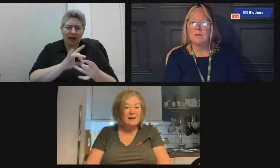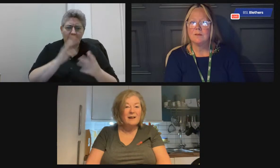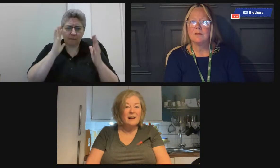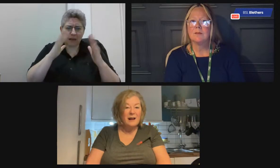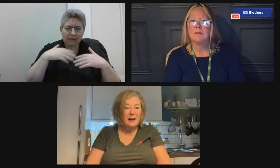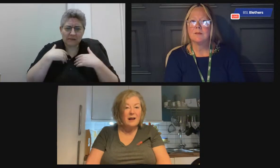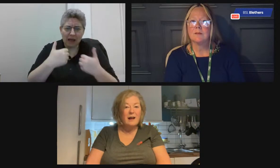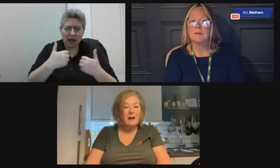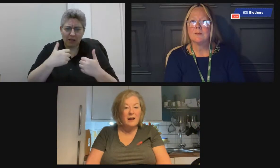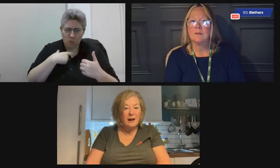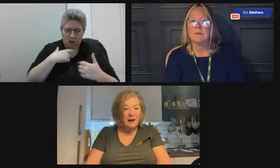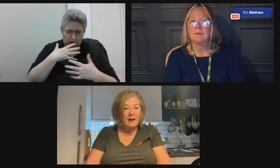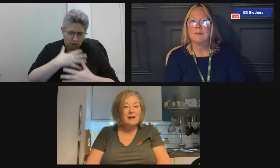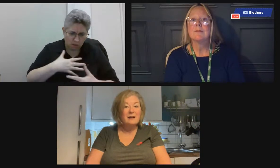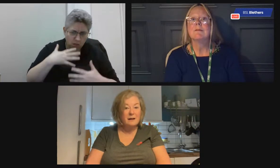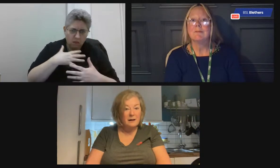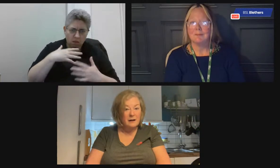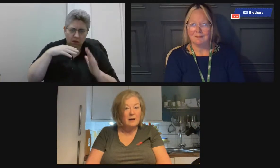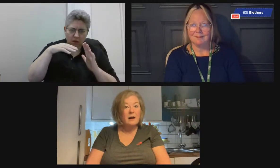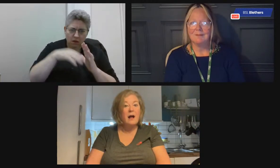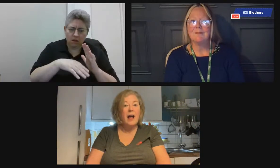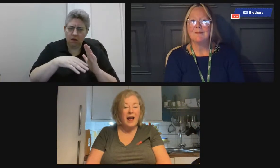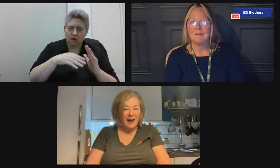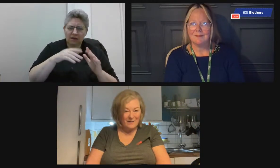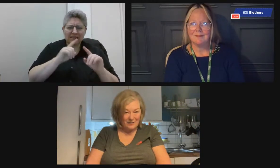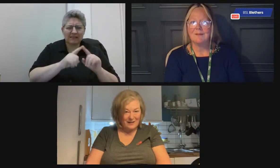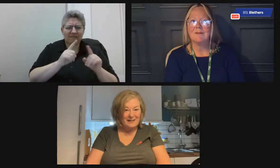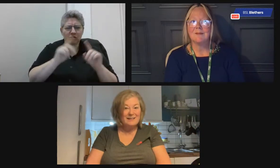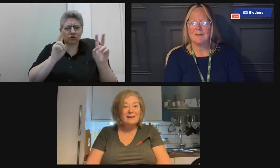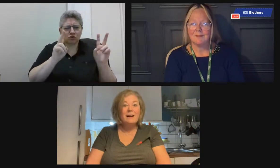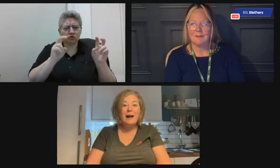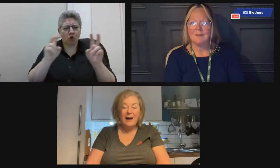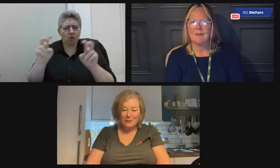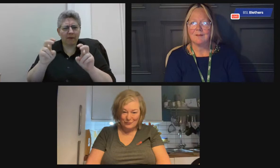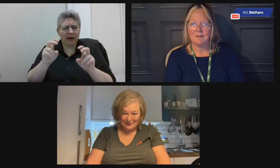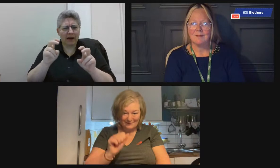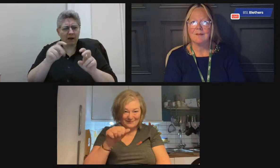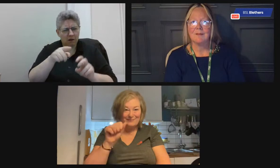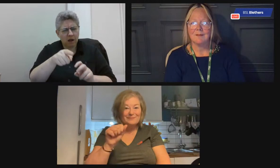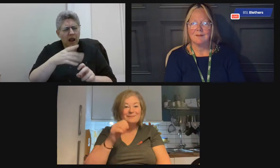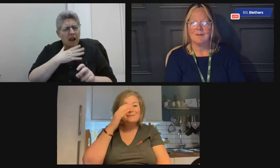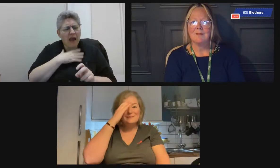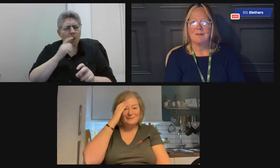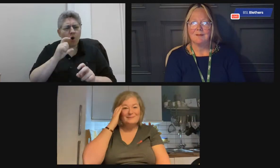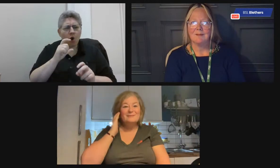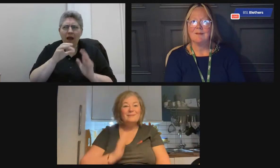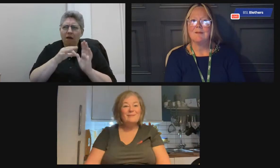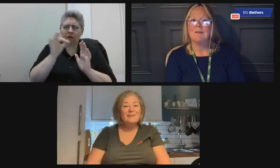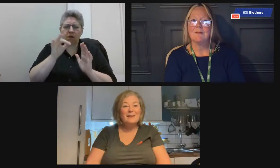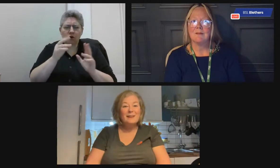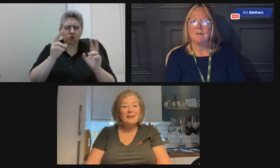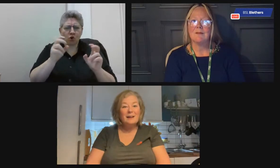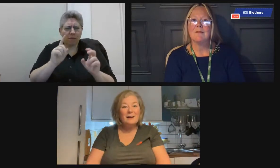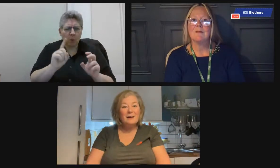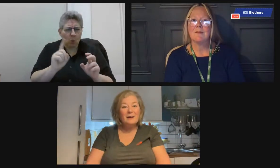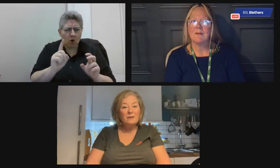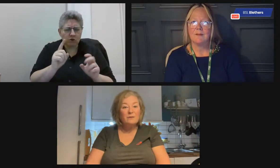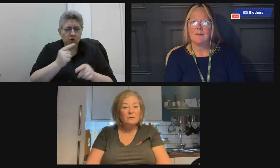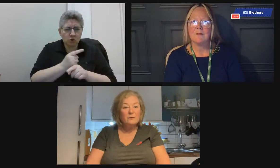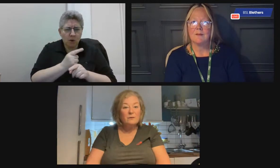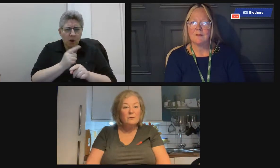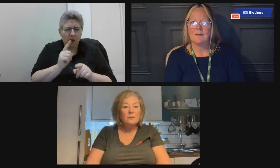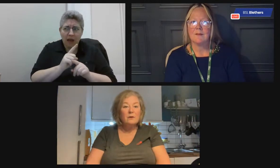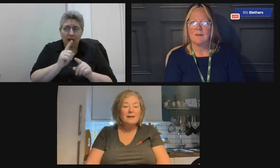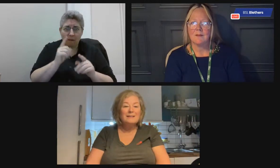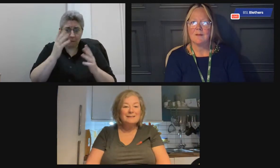thinking of workshops that would talk about cancer, but would also talk about the mental health and the emotional side of that cancer experience. So,